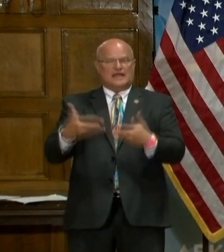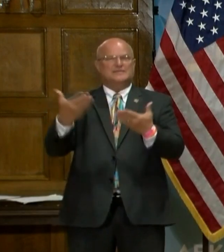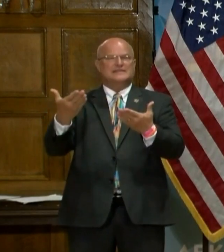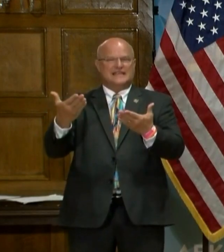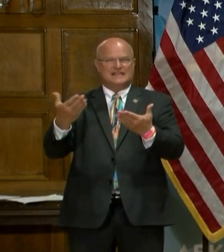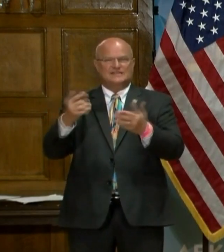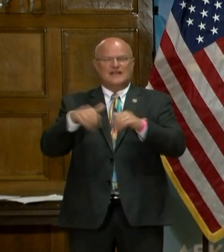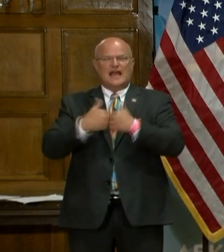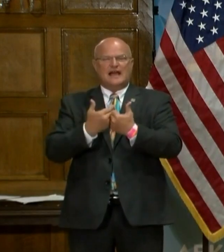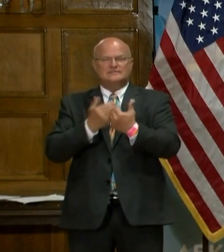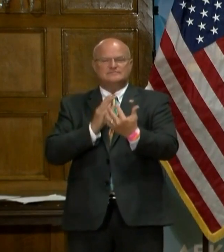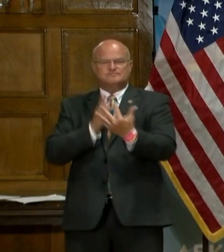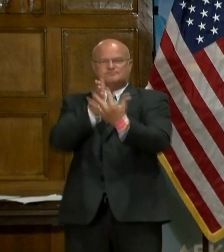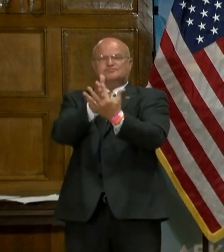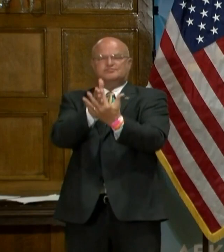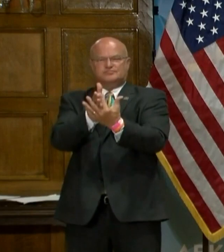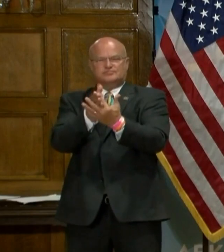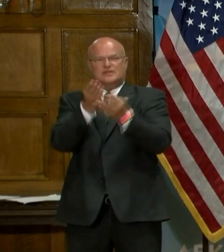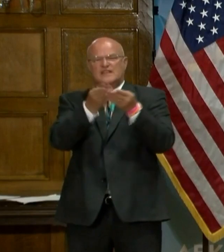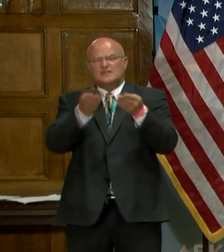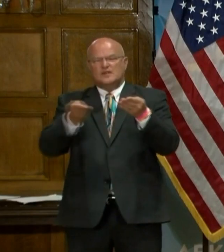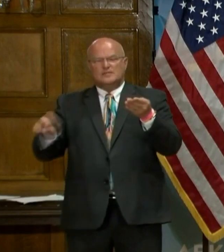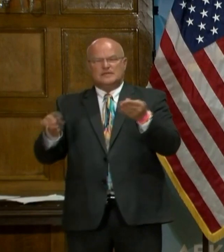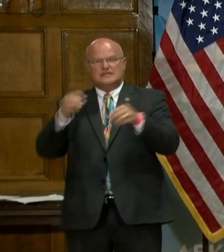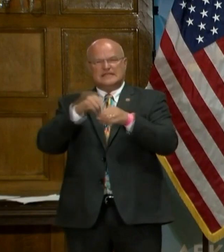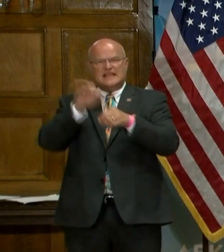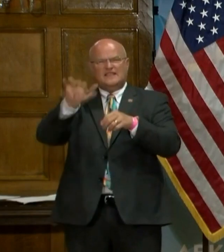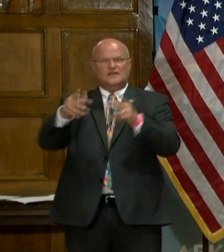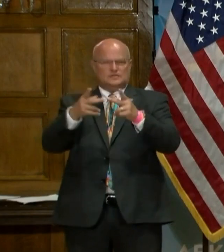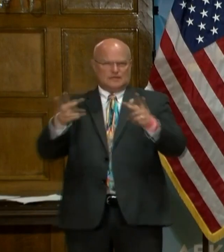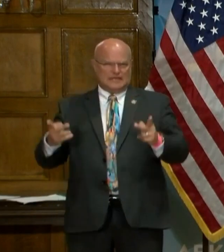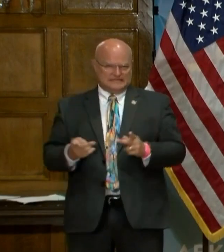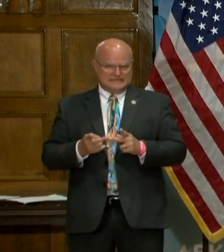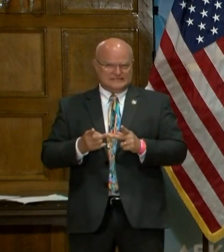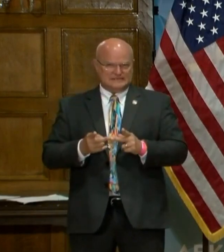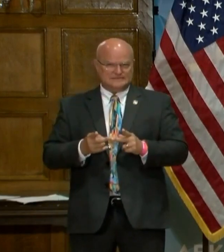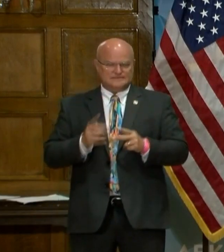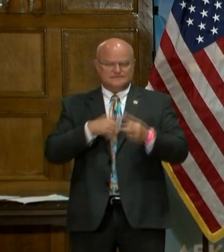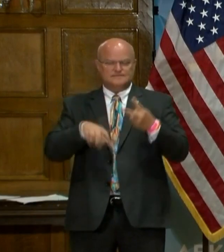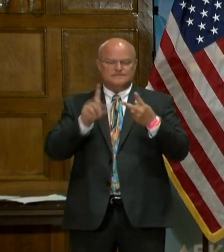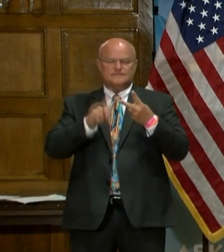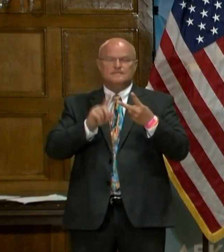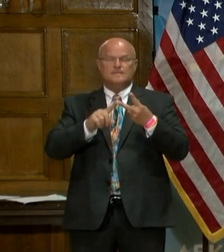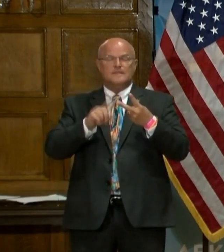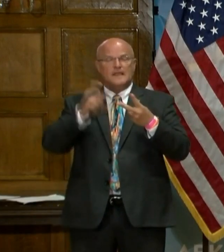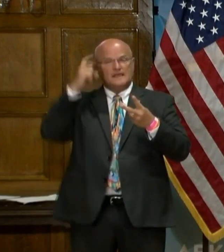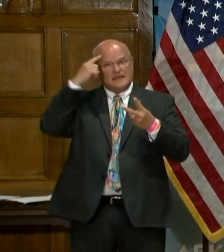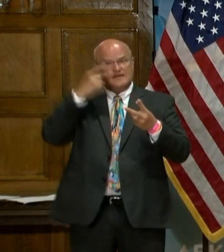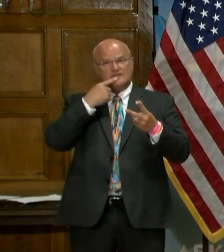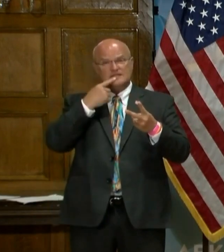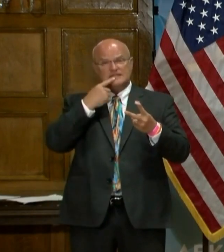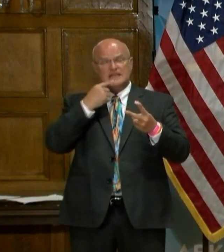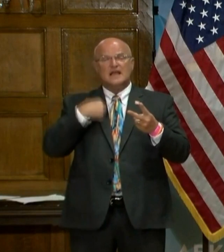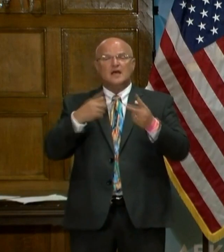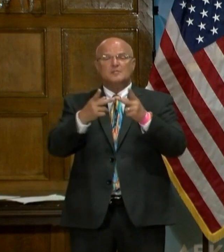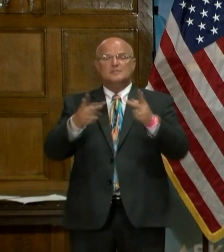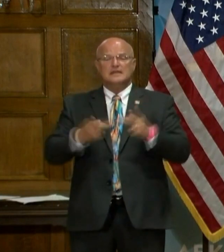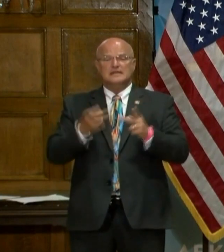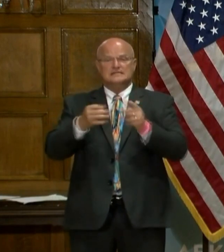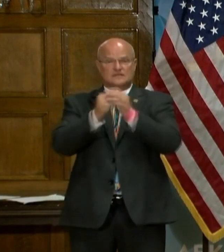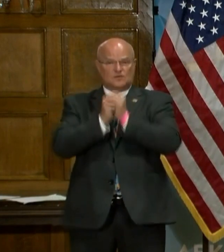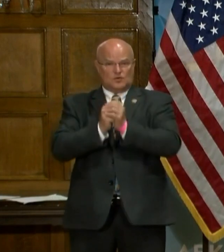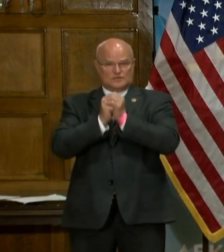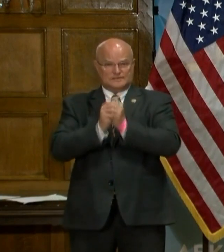recommendations for how to interrupt transmission in those settings. The other setting that the governor mentioned is our places of